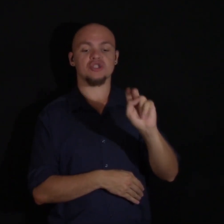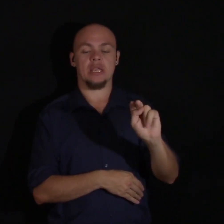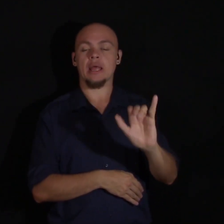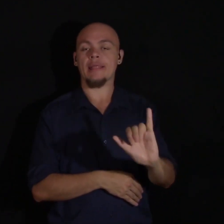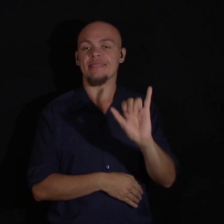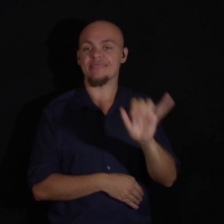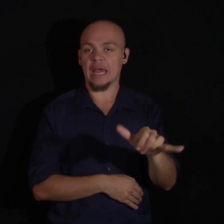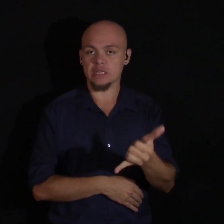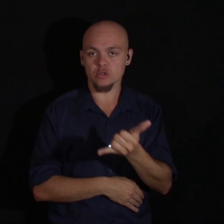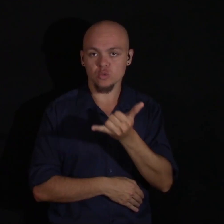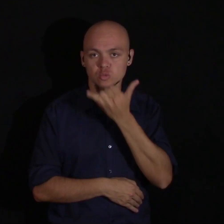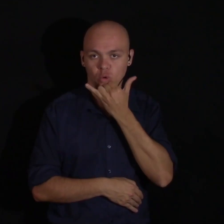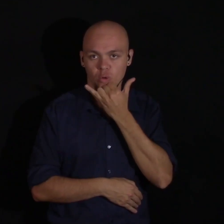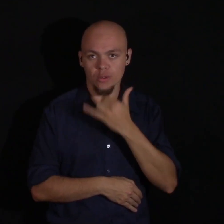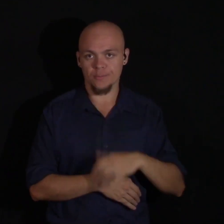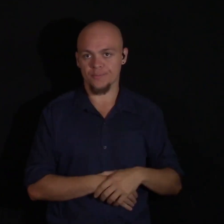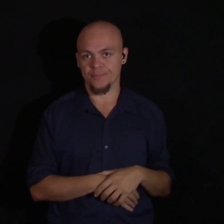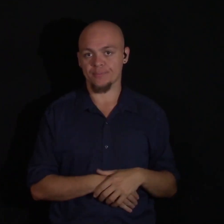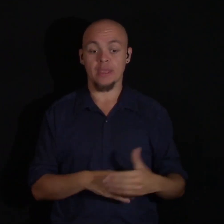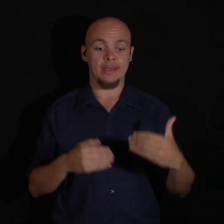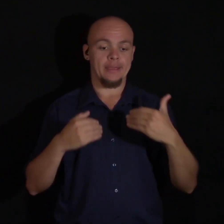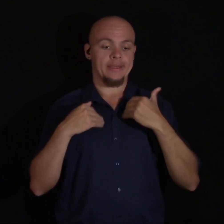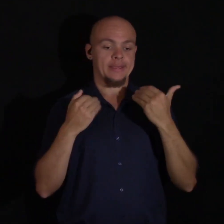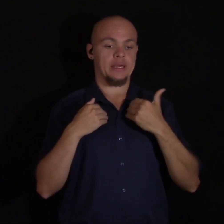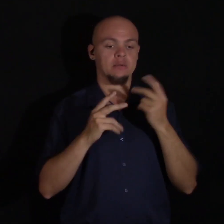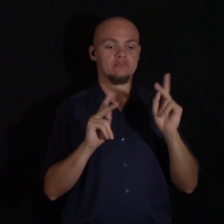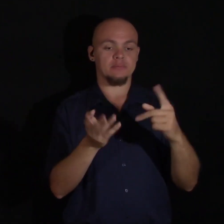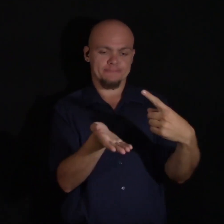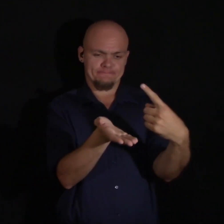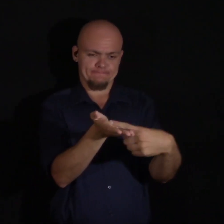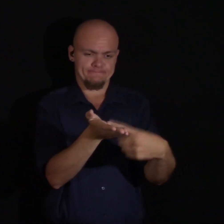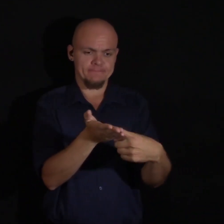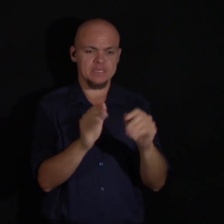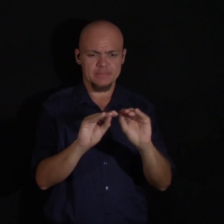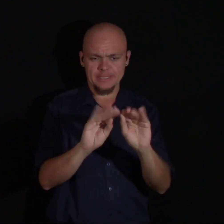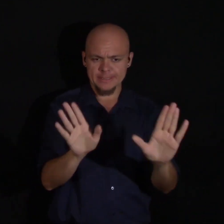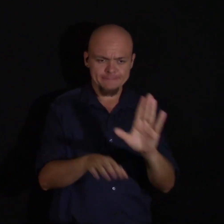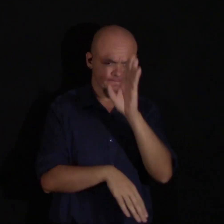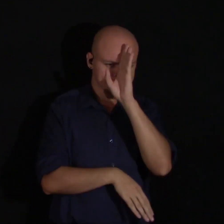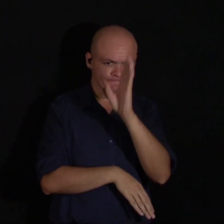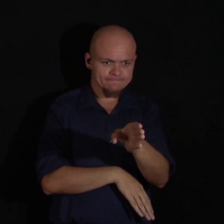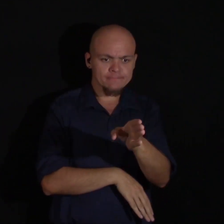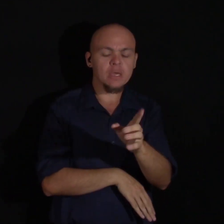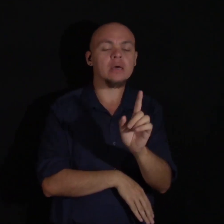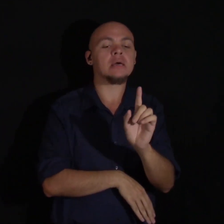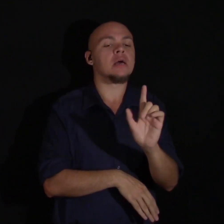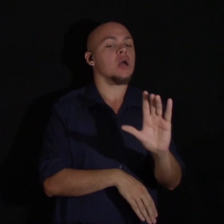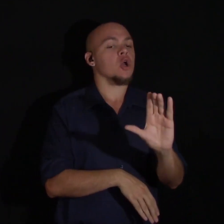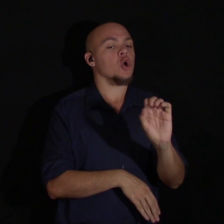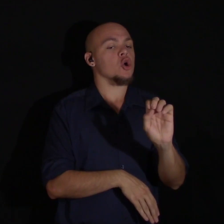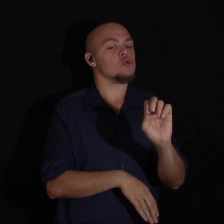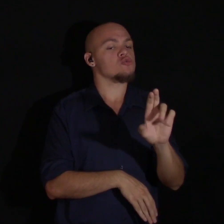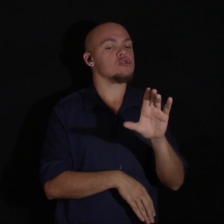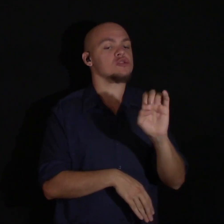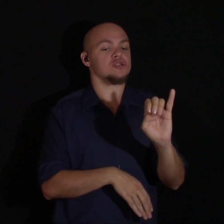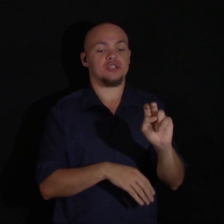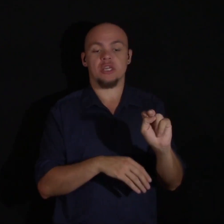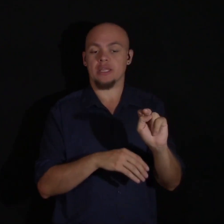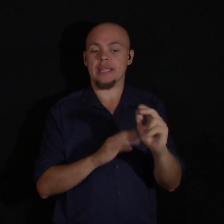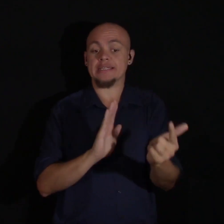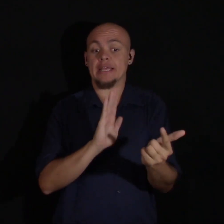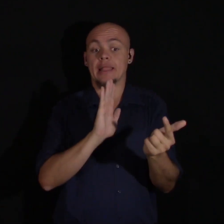have to talk to young people and make it clear and make it plain that coercion is illegal and